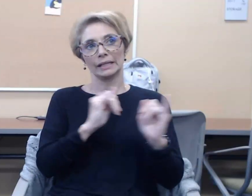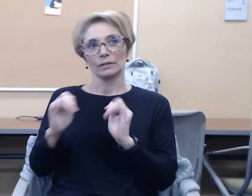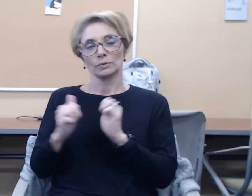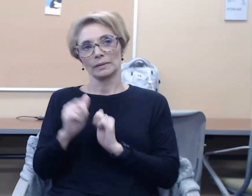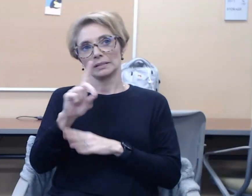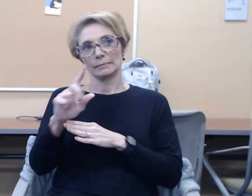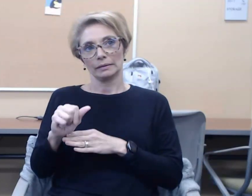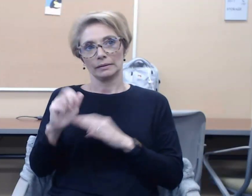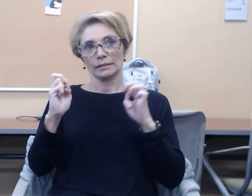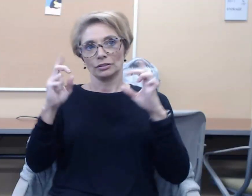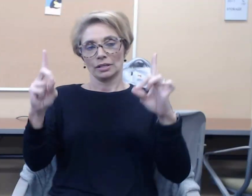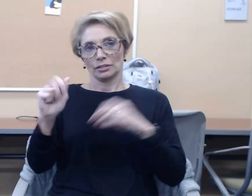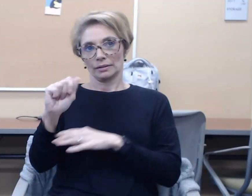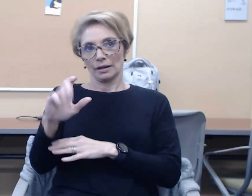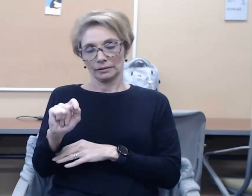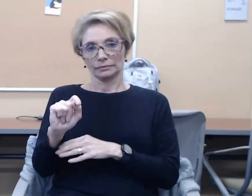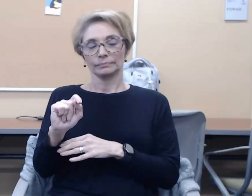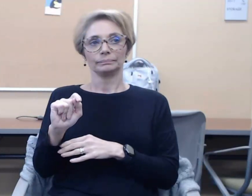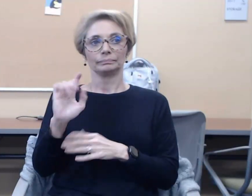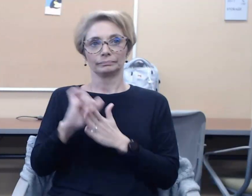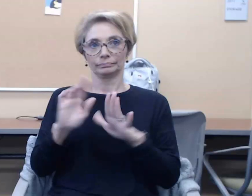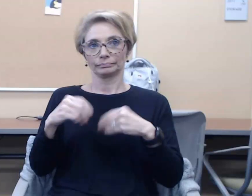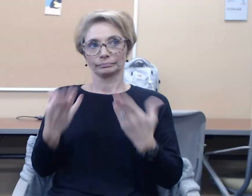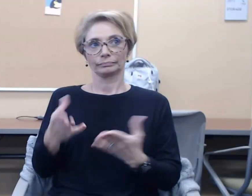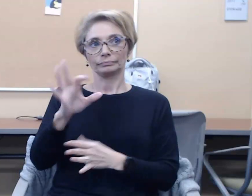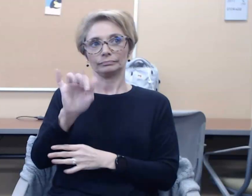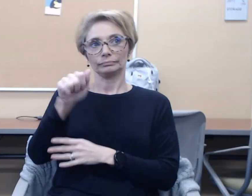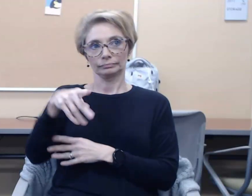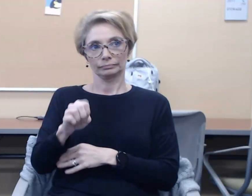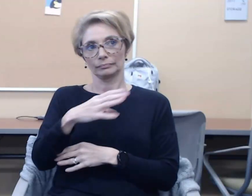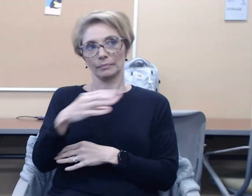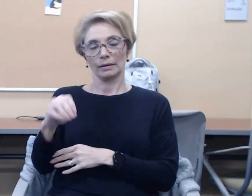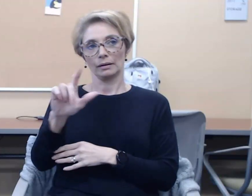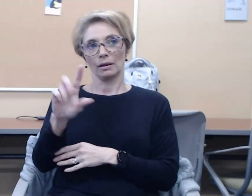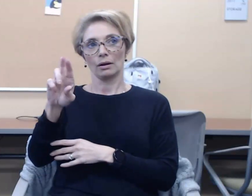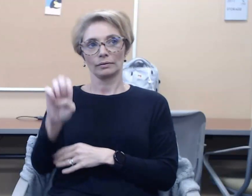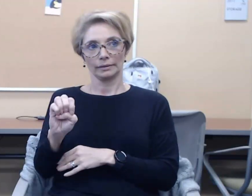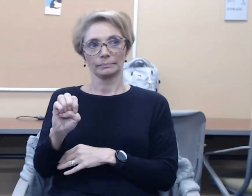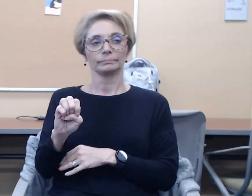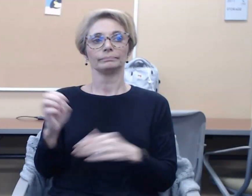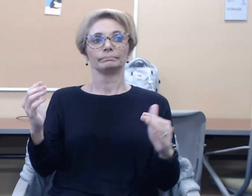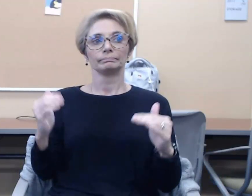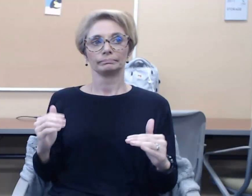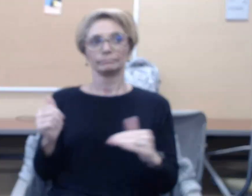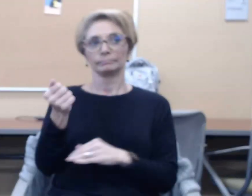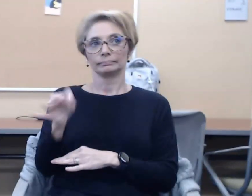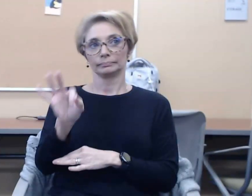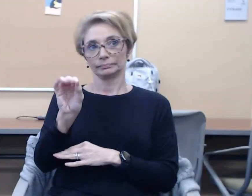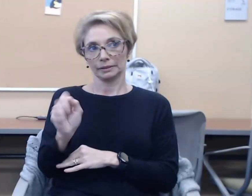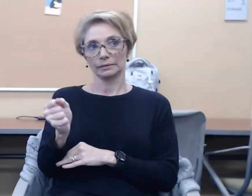short, which again was the one that provided FAPE and the LRE. In 1990, Americans with Disabilities